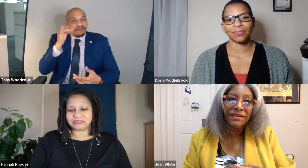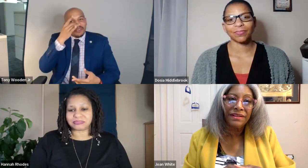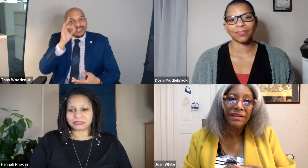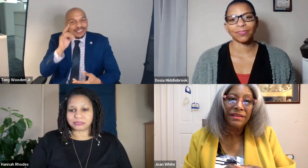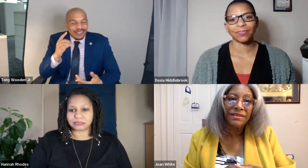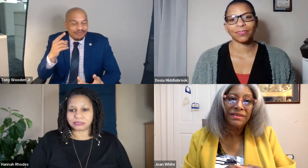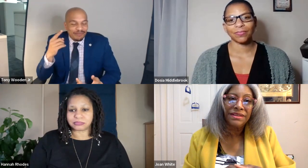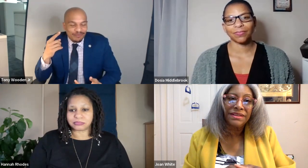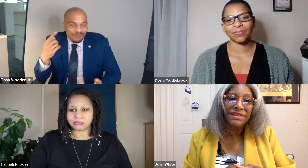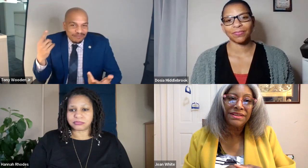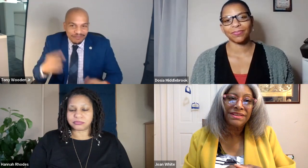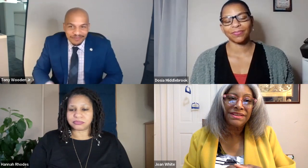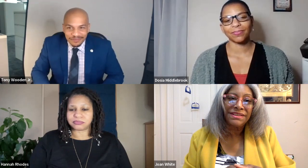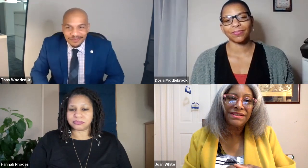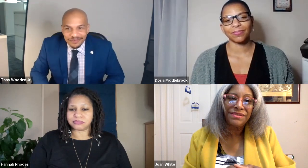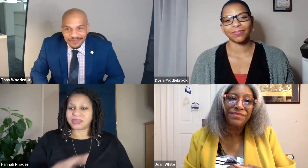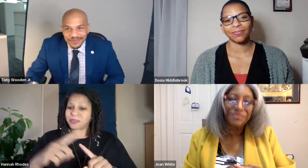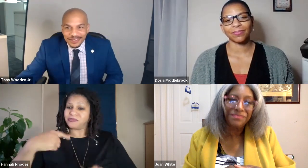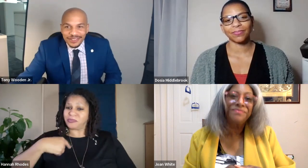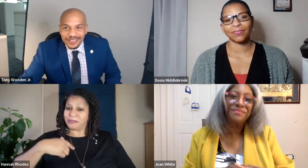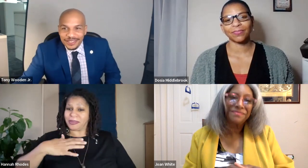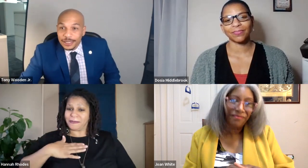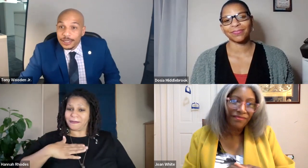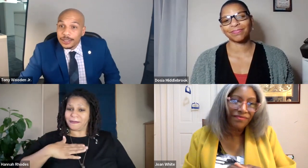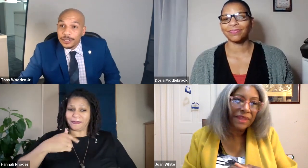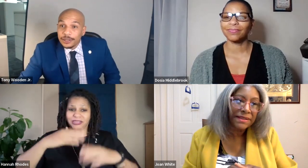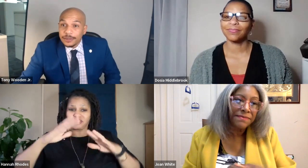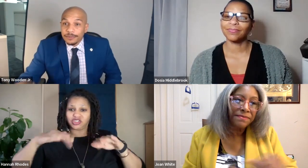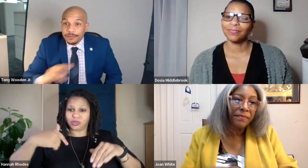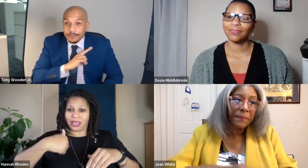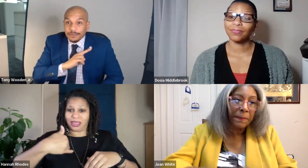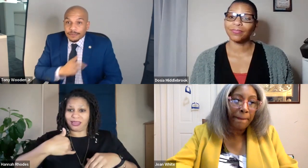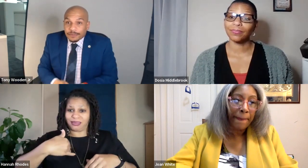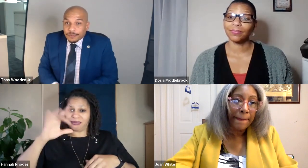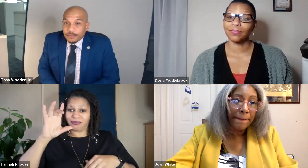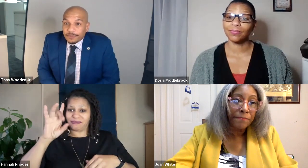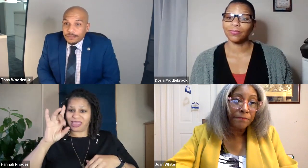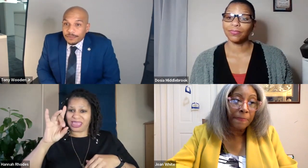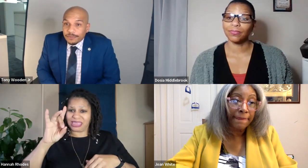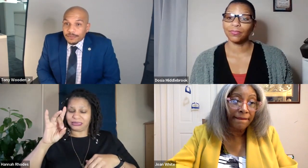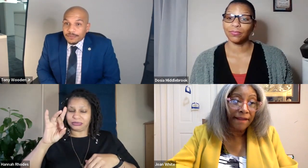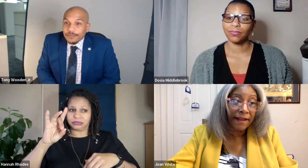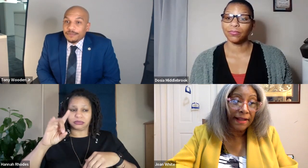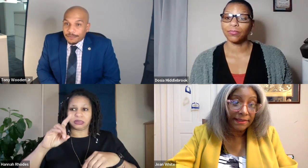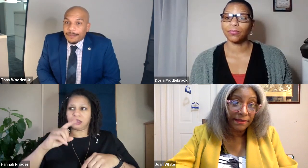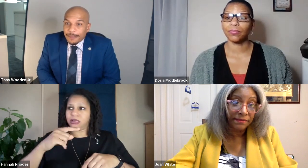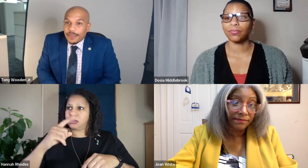You know, I've got two of them, and I just thought it was an interesting little fact in our family. Kind of saying my children, you know, I've got 8